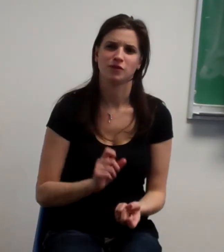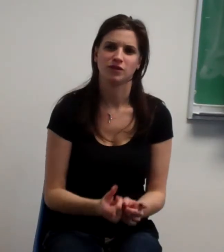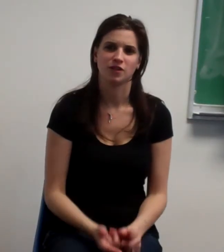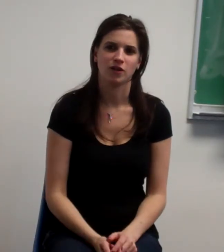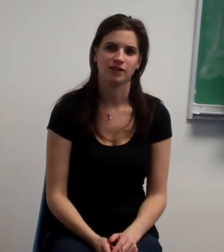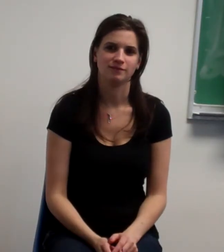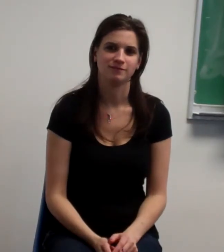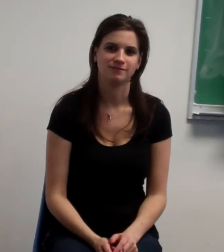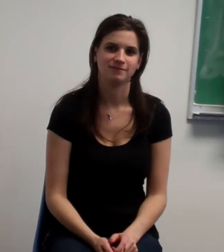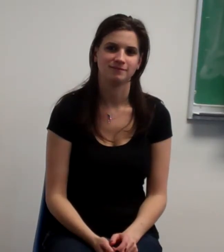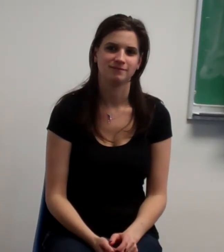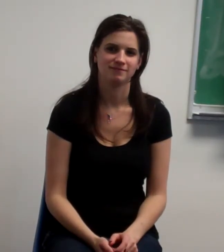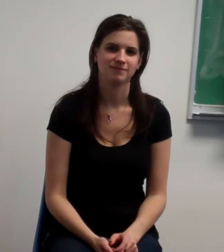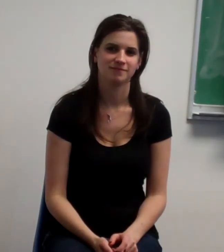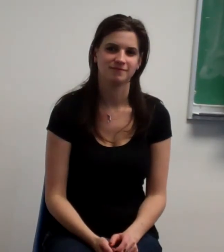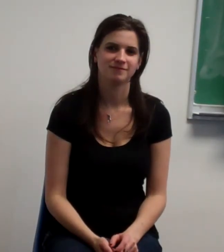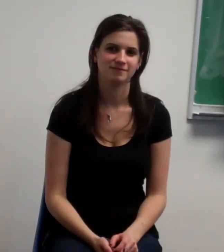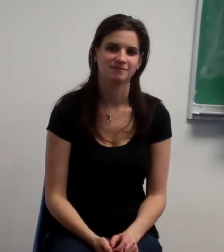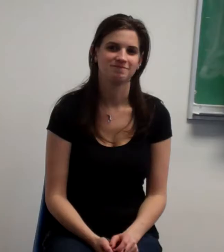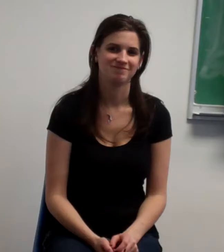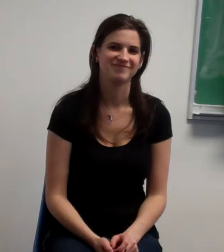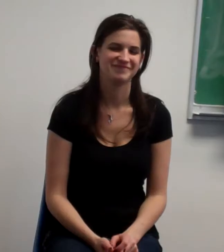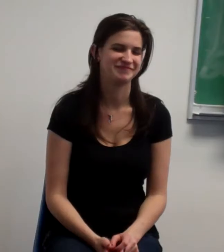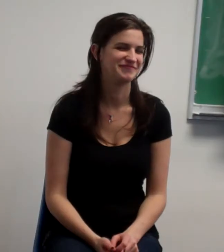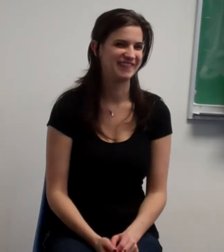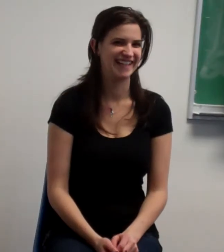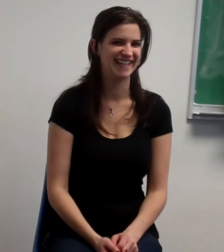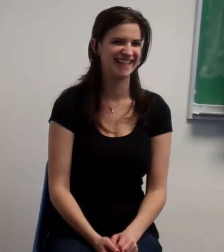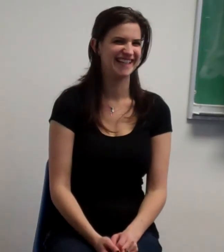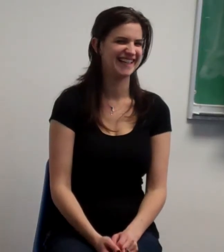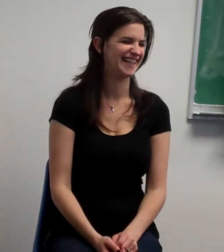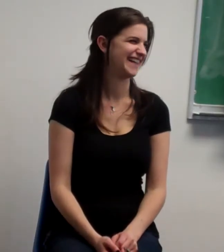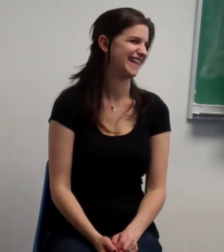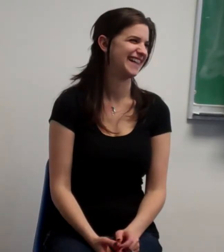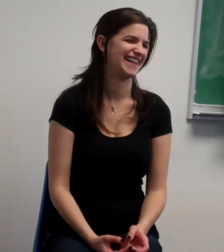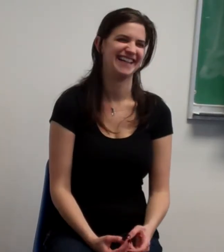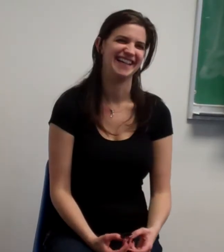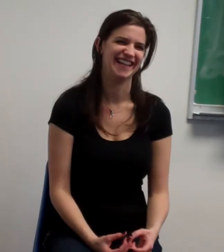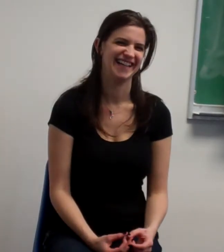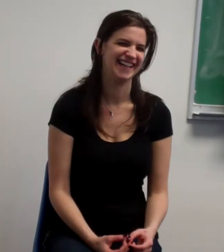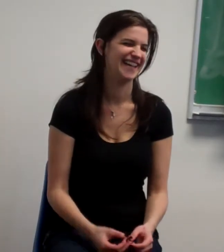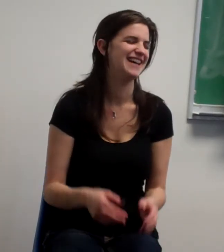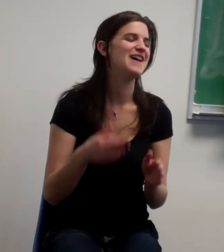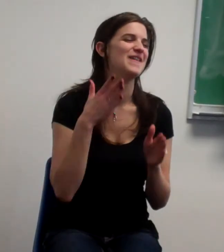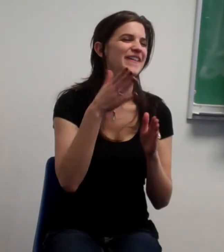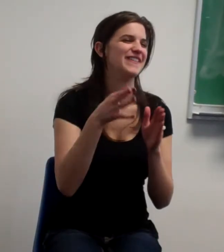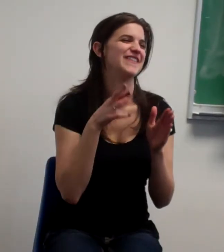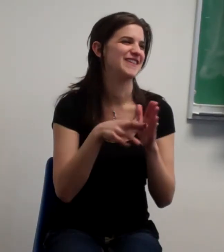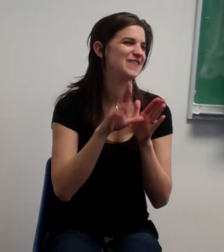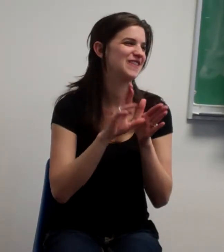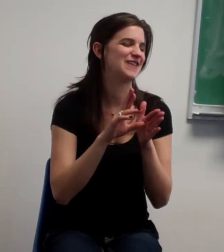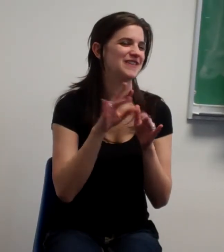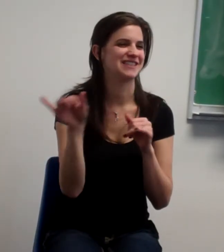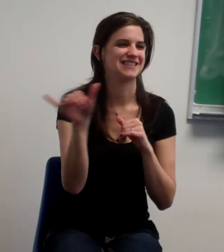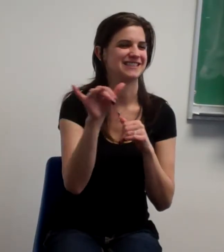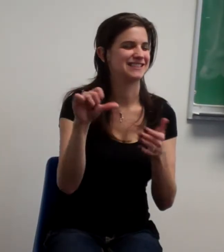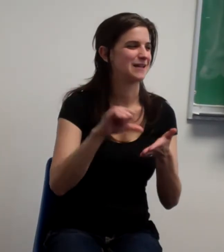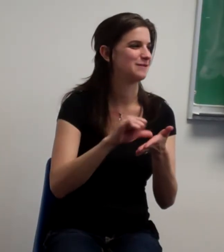right? And we're going to take the time to review, to go through things to make sure we're all on the same page, all right? Then you